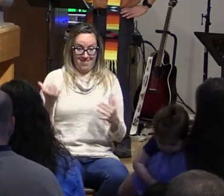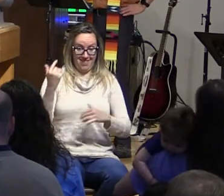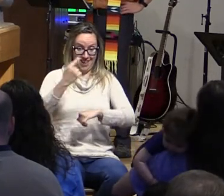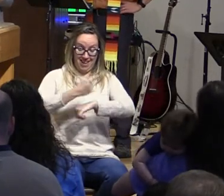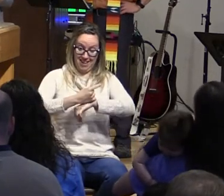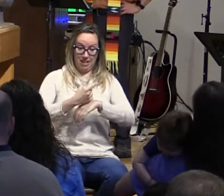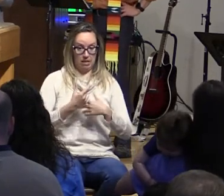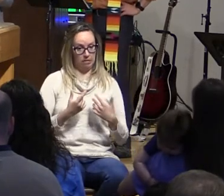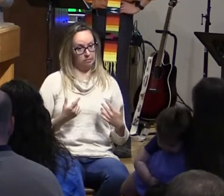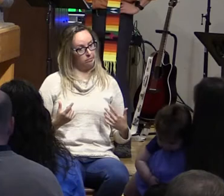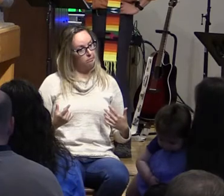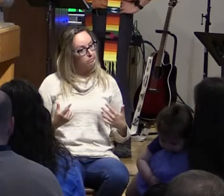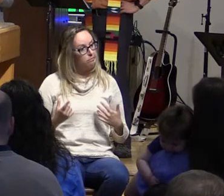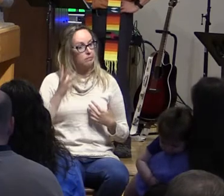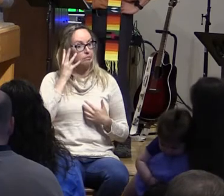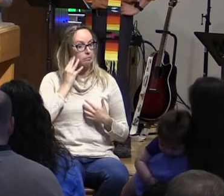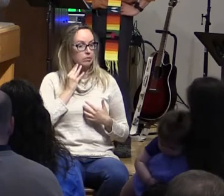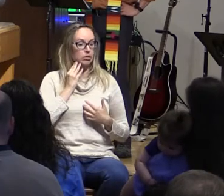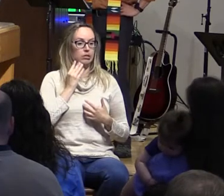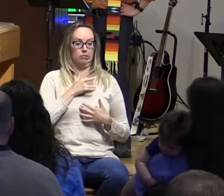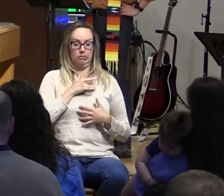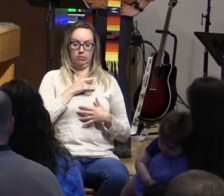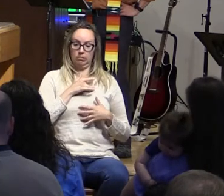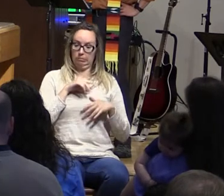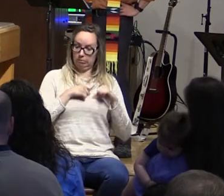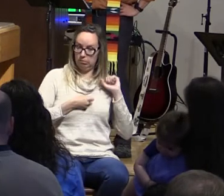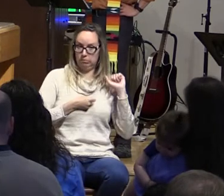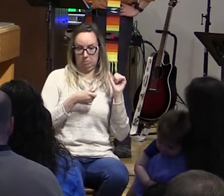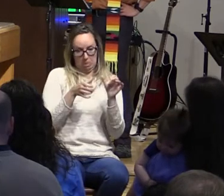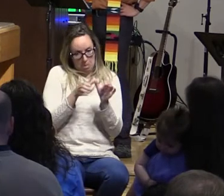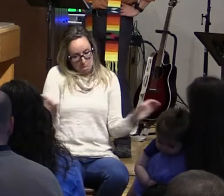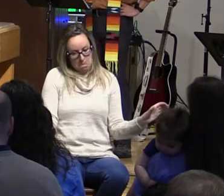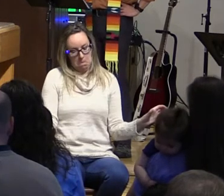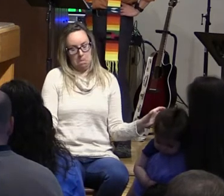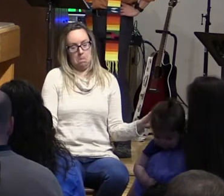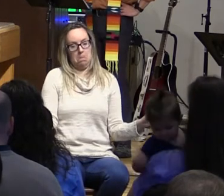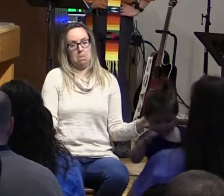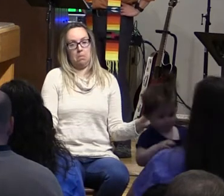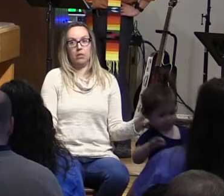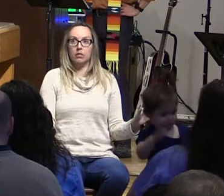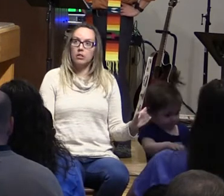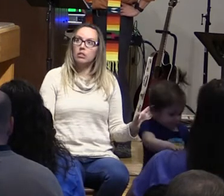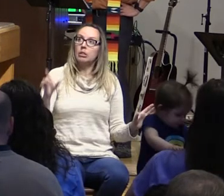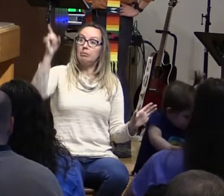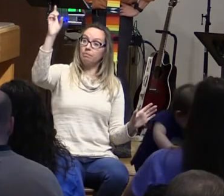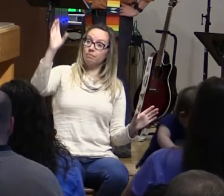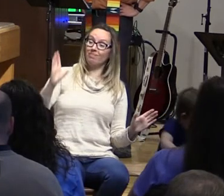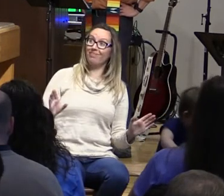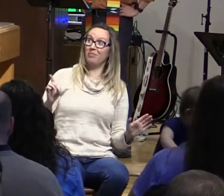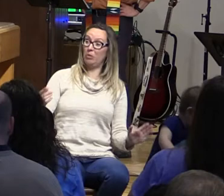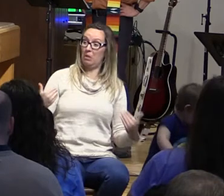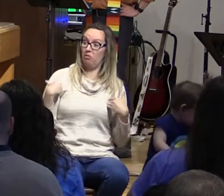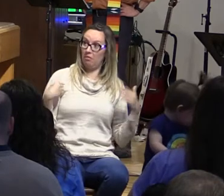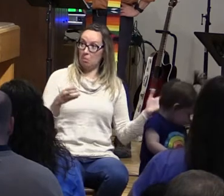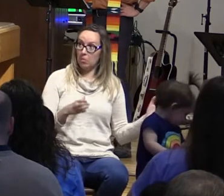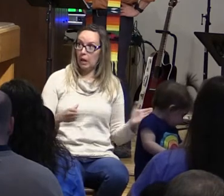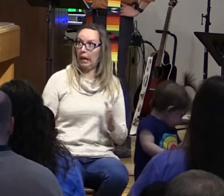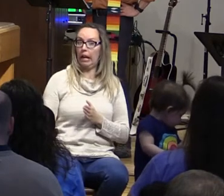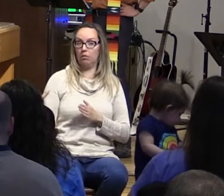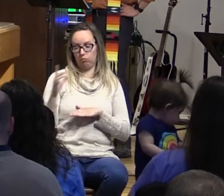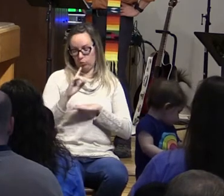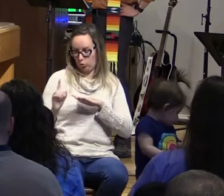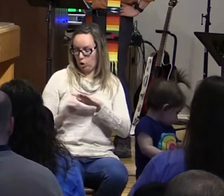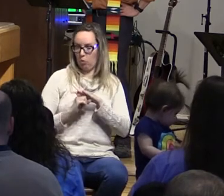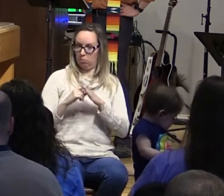live in is clearly experiencing deep trauma and deep division. Yet somehow, God, you still continue to show up and